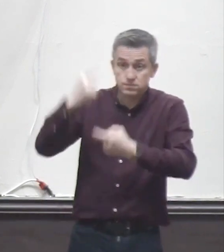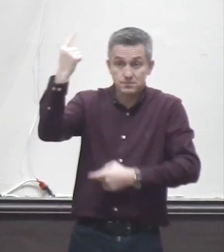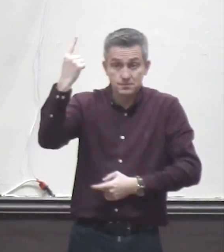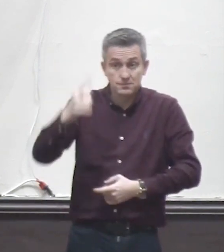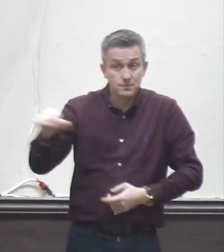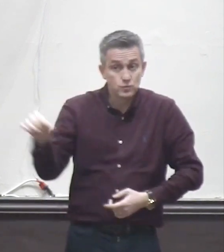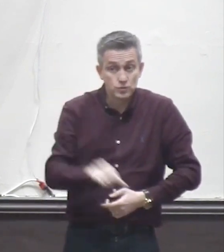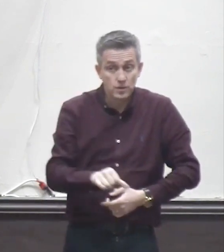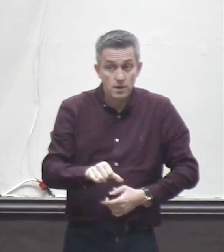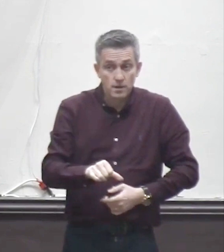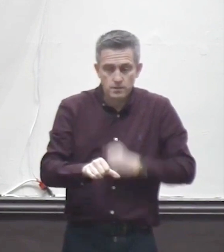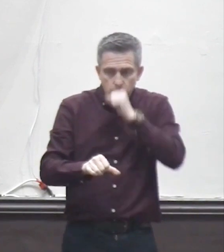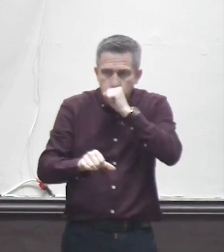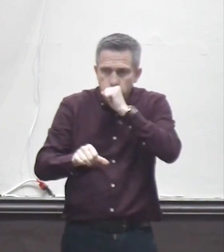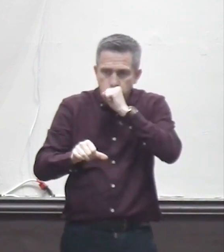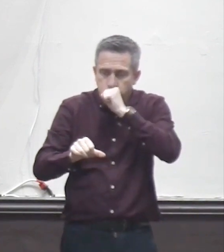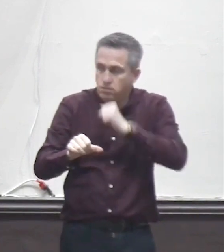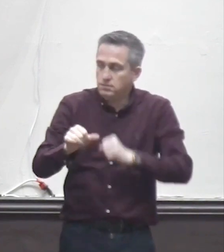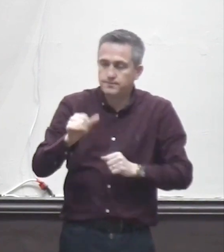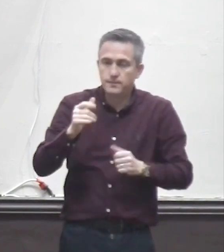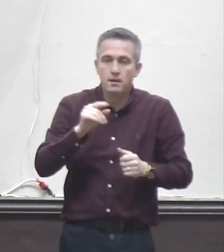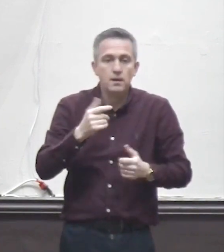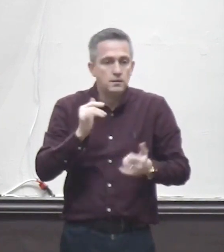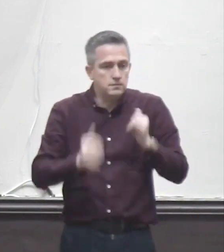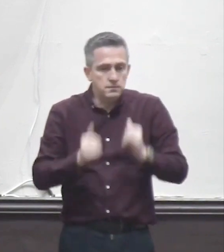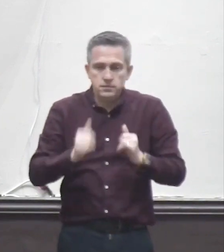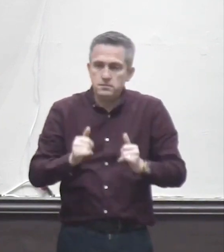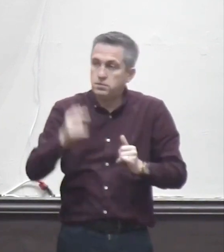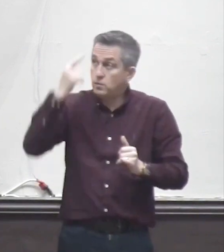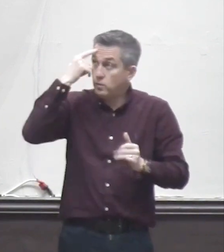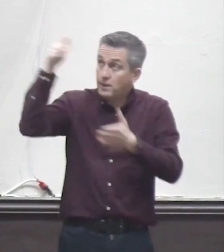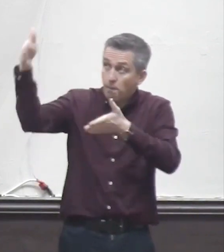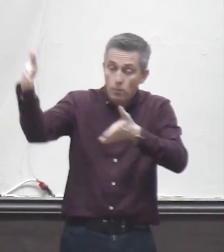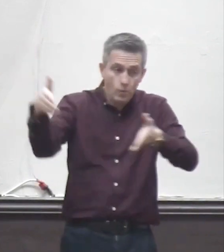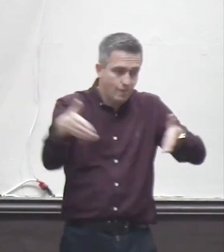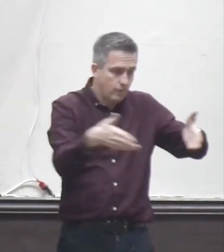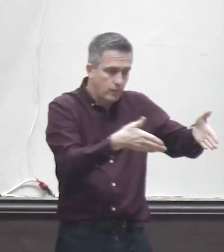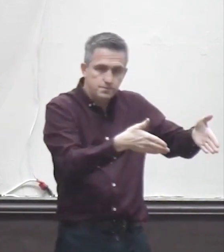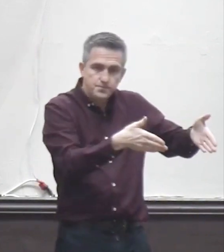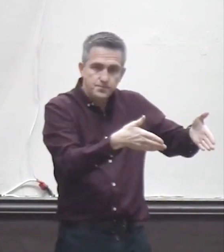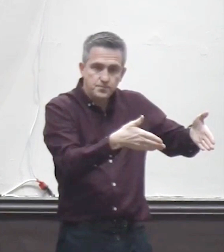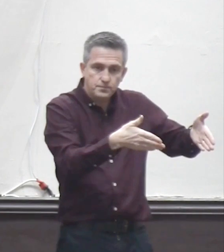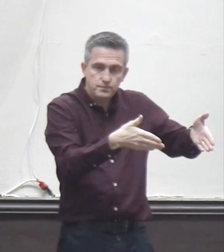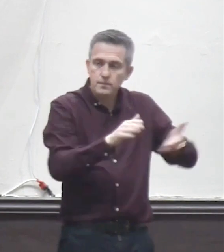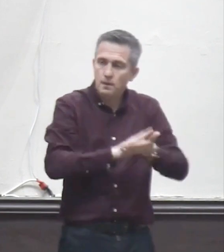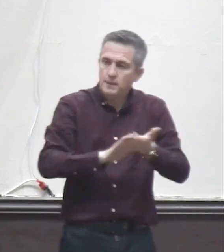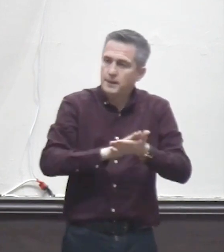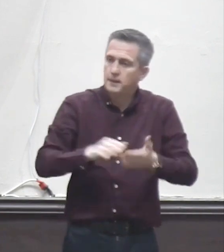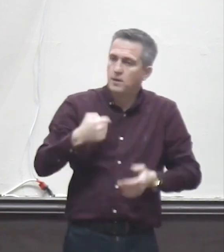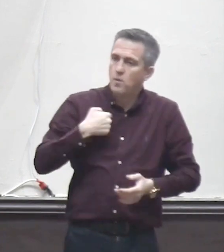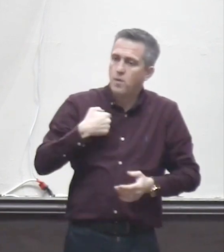Allah. What he's done is he's removed it away from there and taken part of it away from it, a sense of it away from